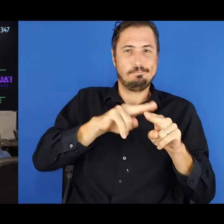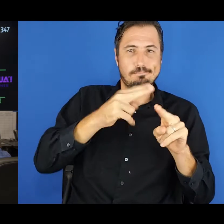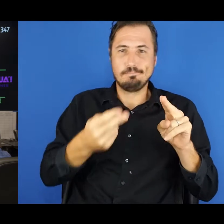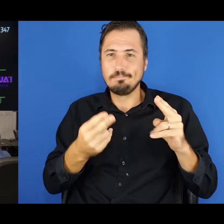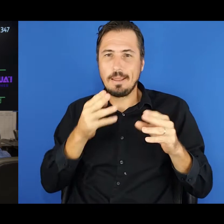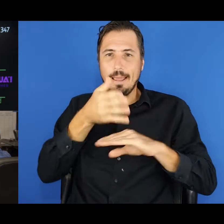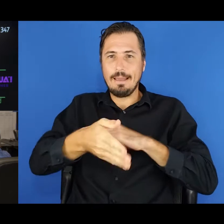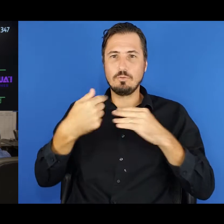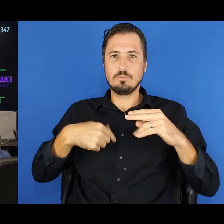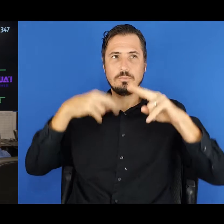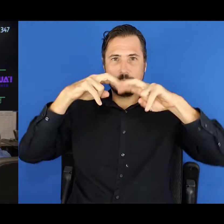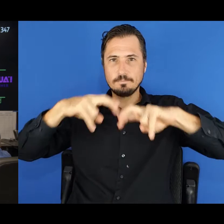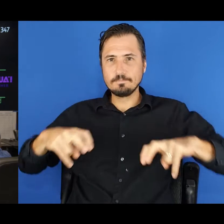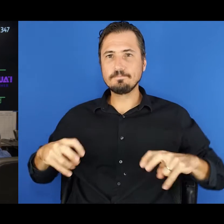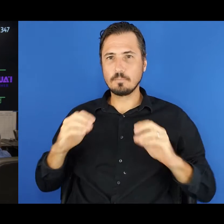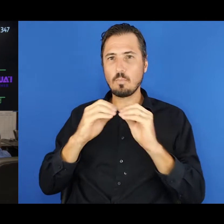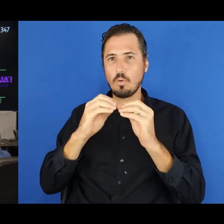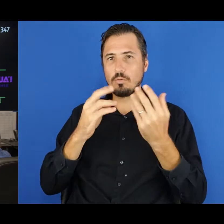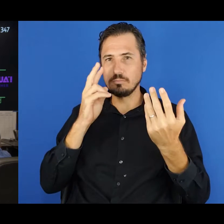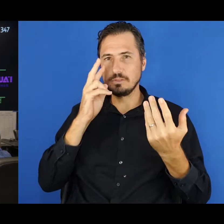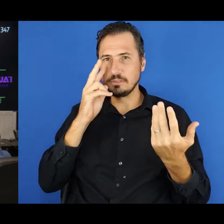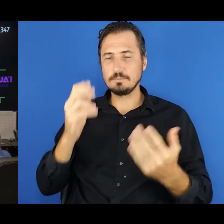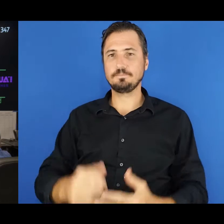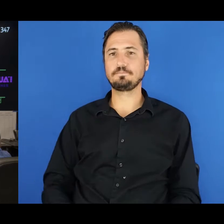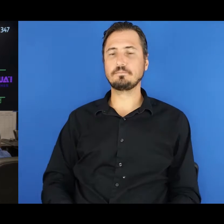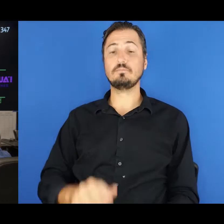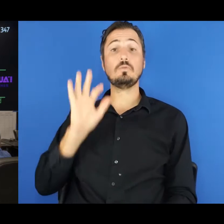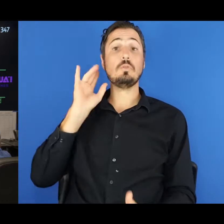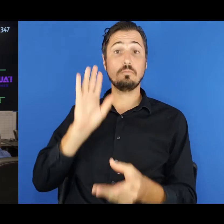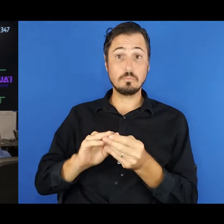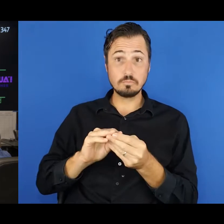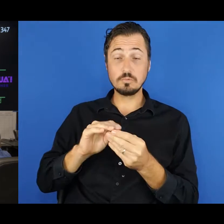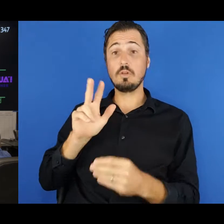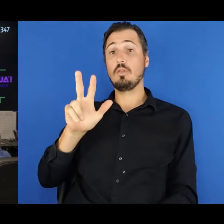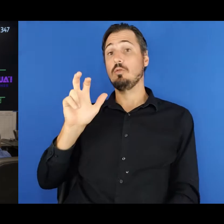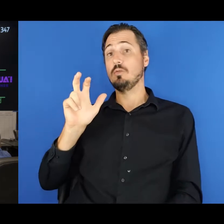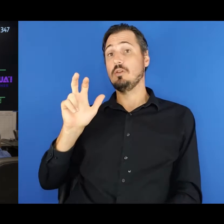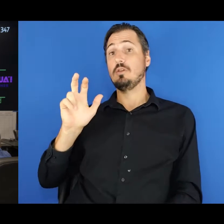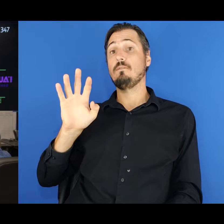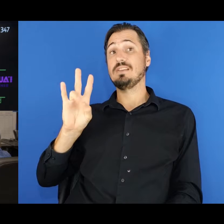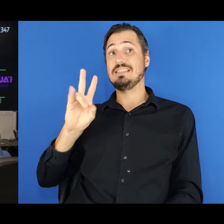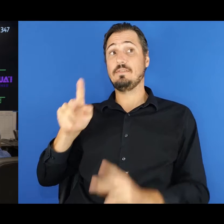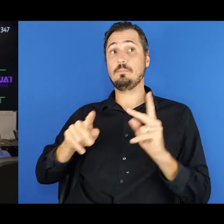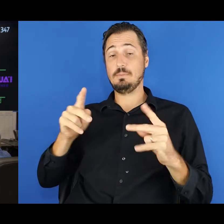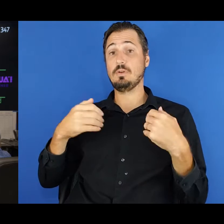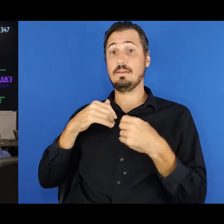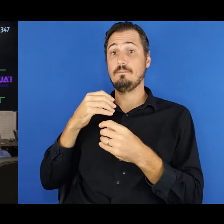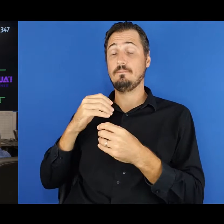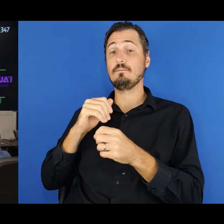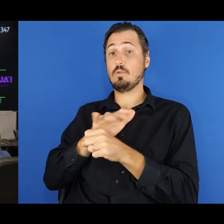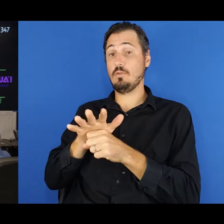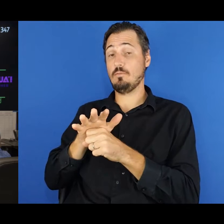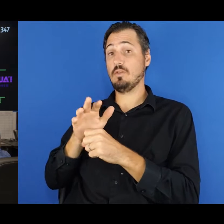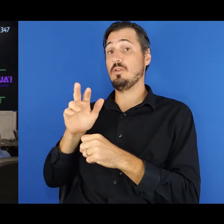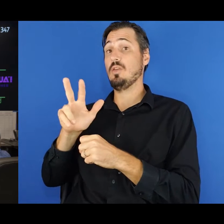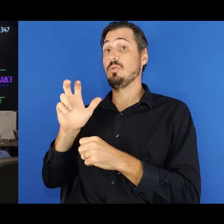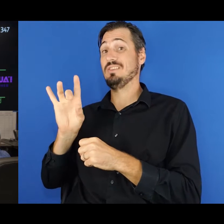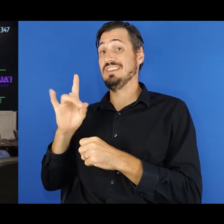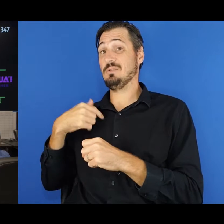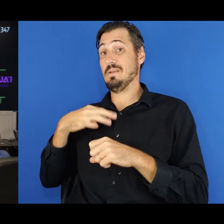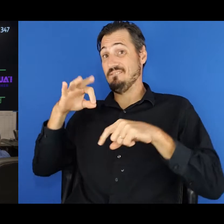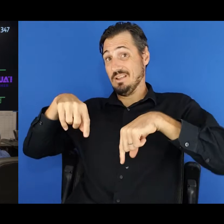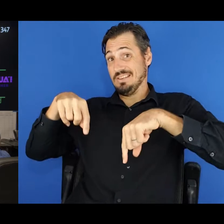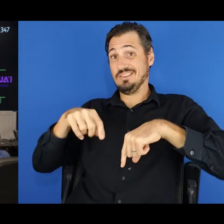as investigation continues. Our cumulative case count is 347, including 308 confirmed locally,